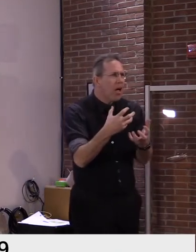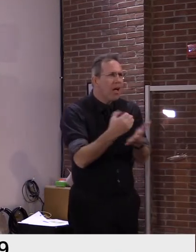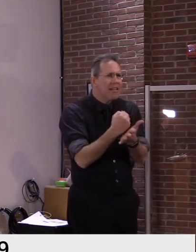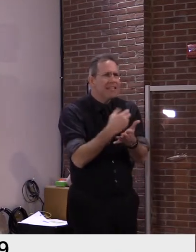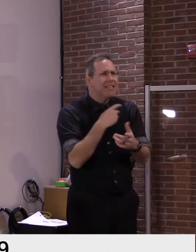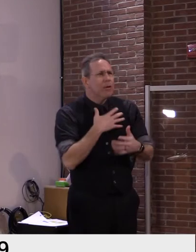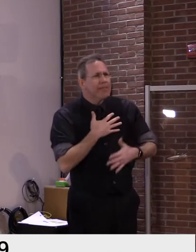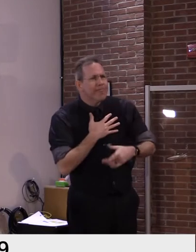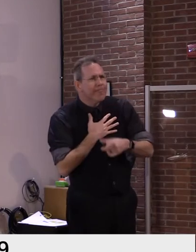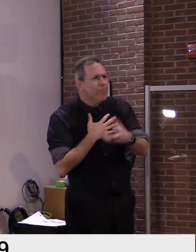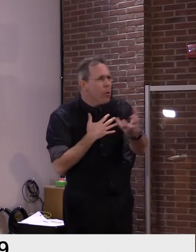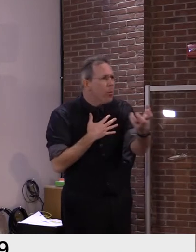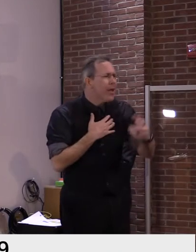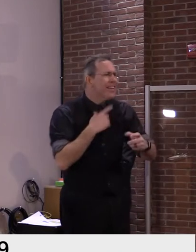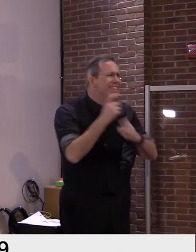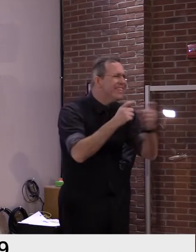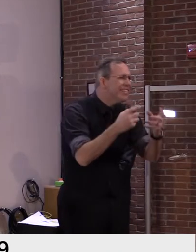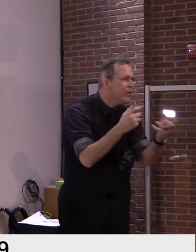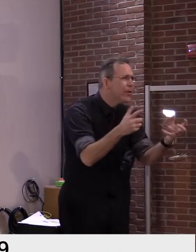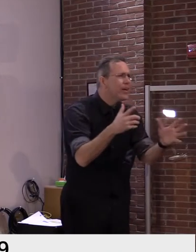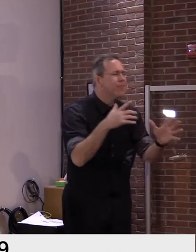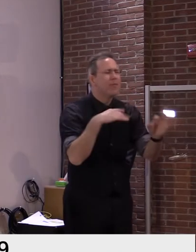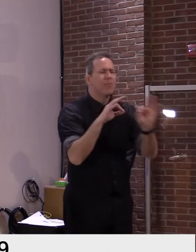which we've committed to.